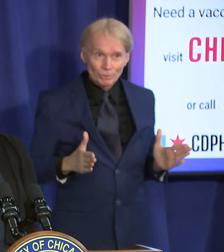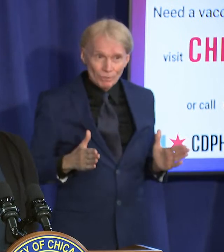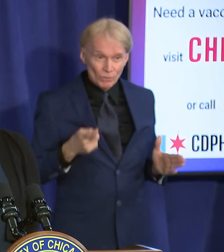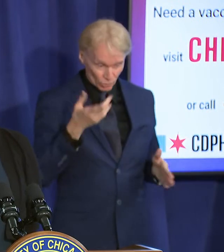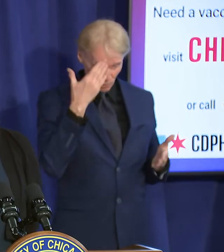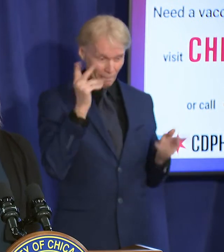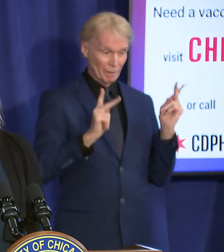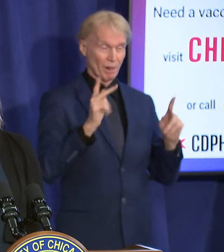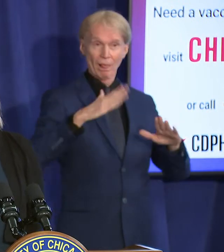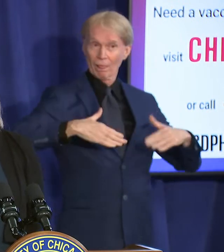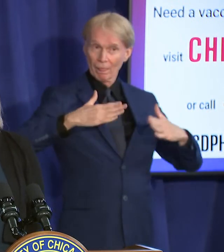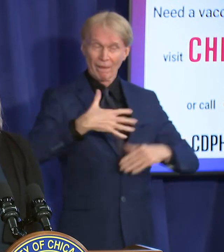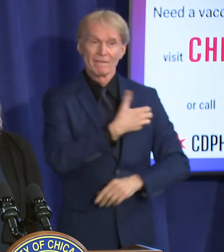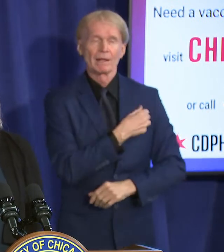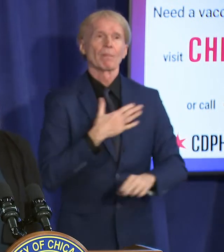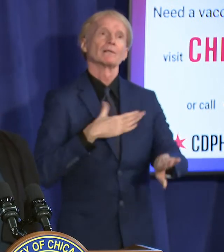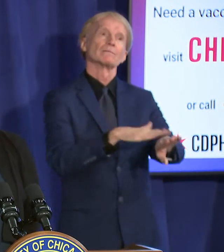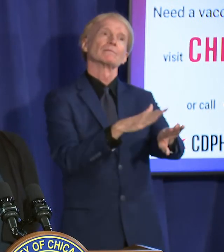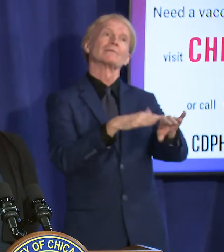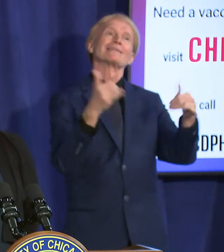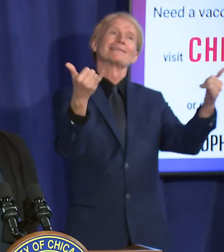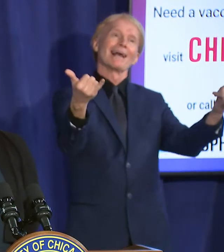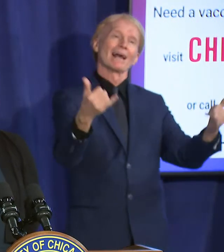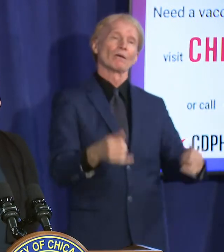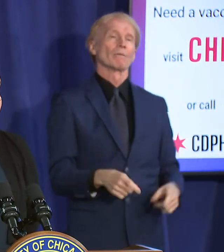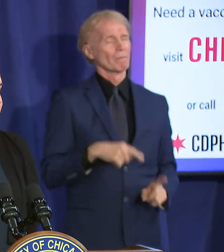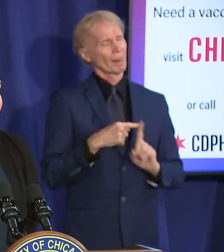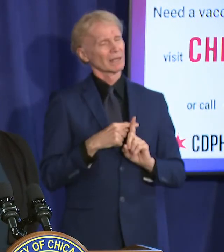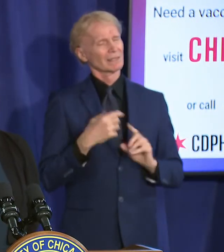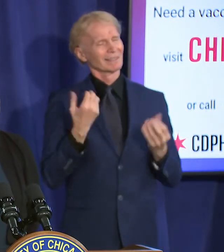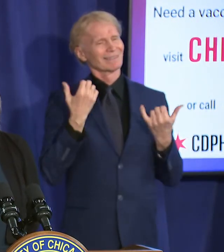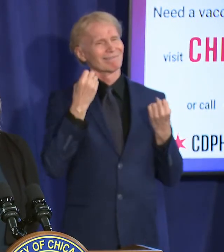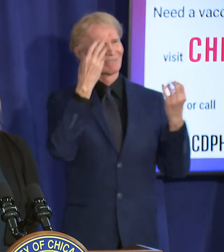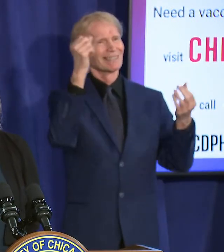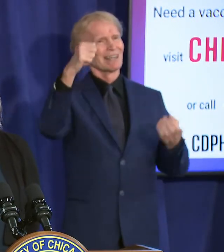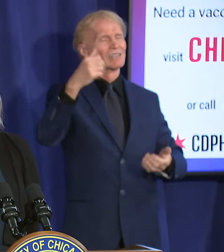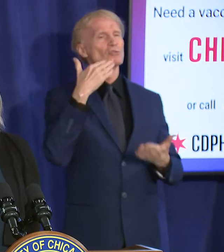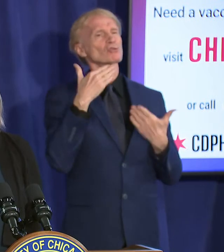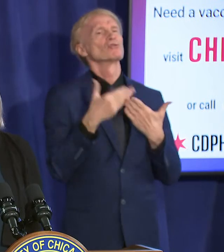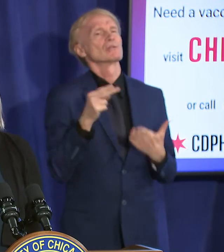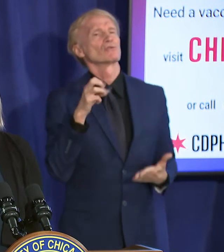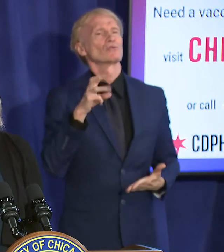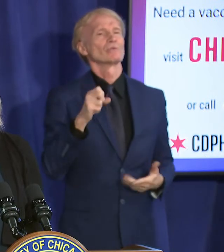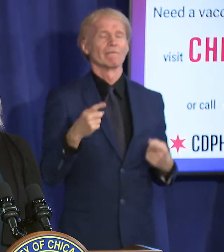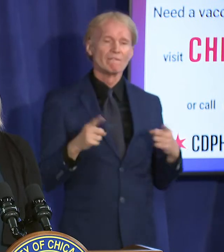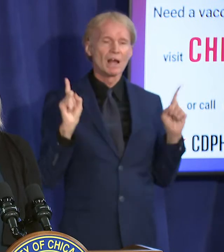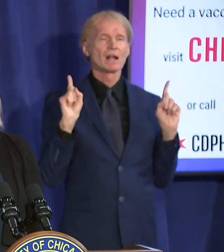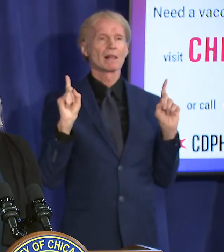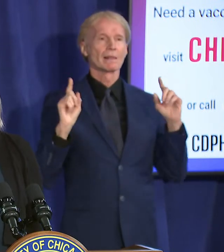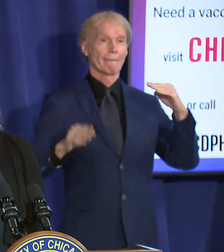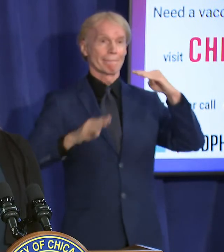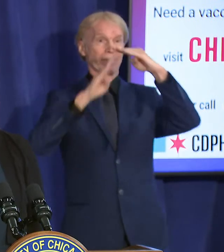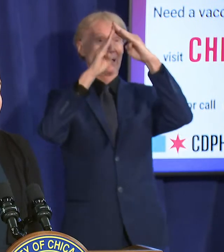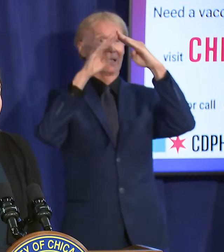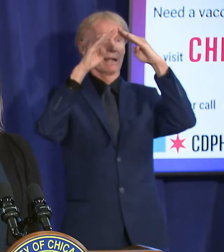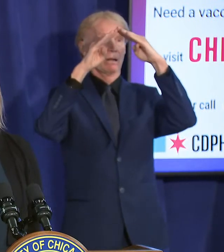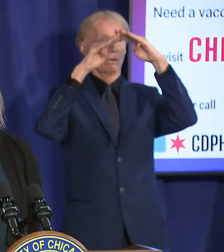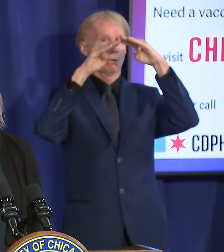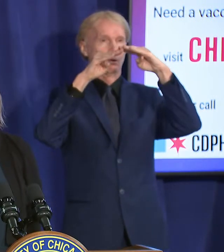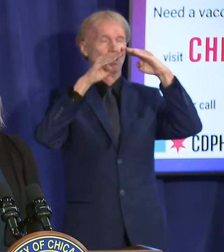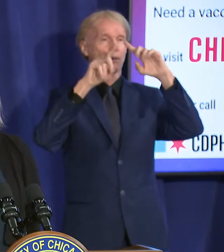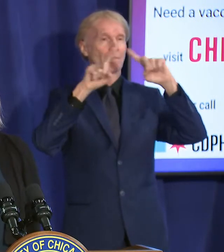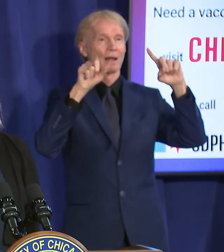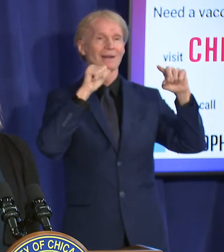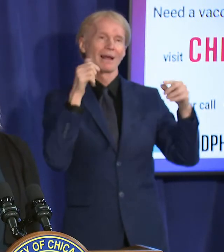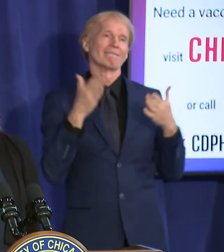the time. Again, good news today in terms of being able to formally say we've passed that peak, but we are not